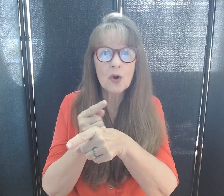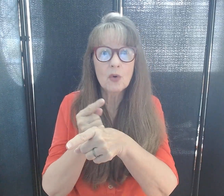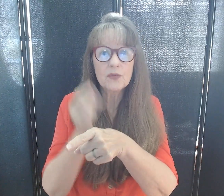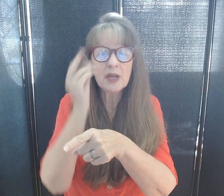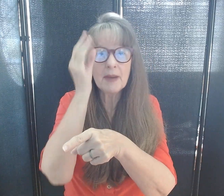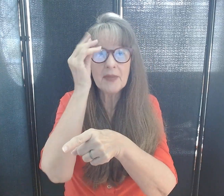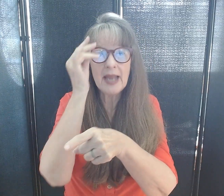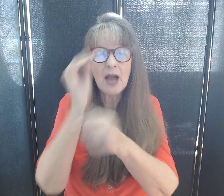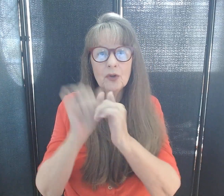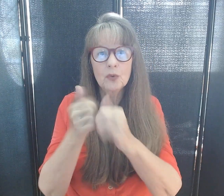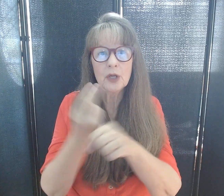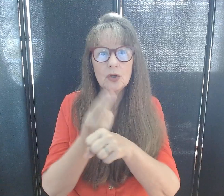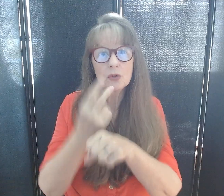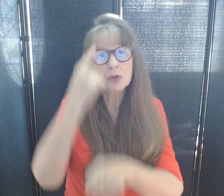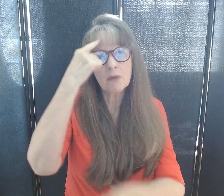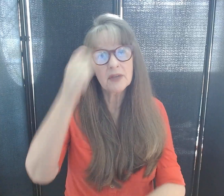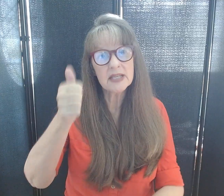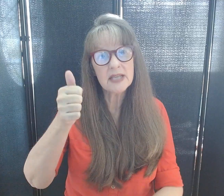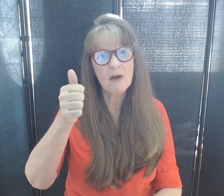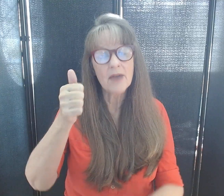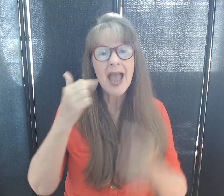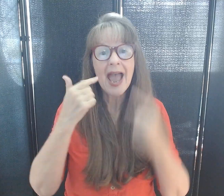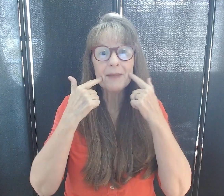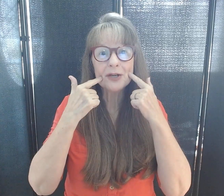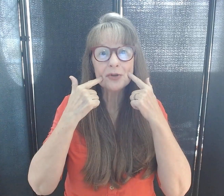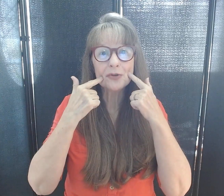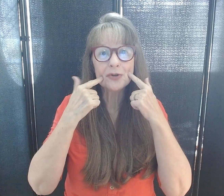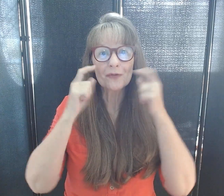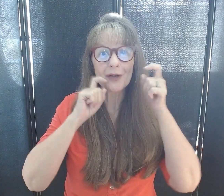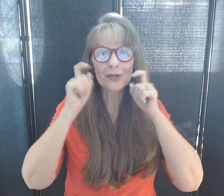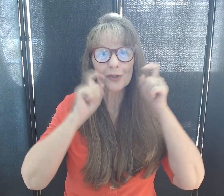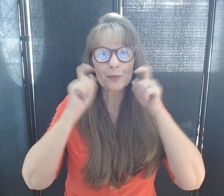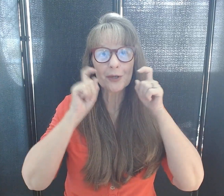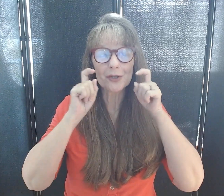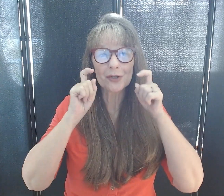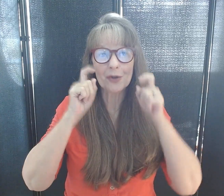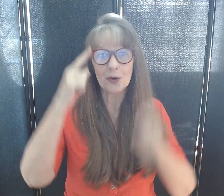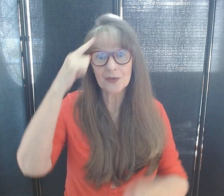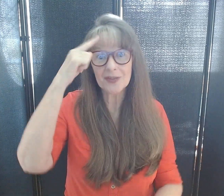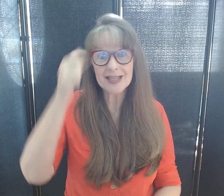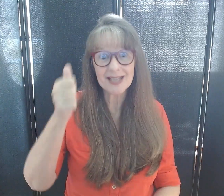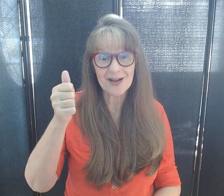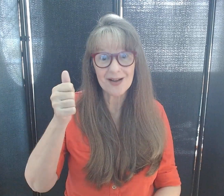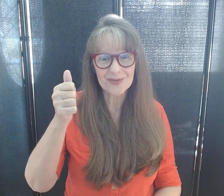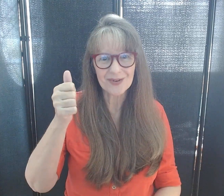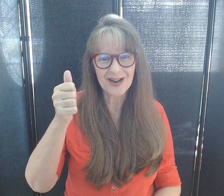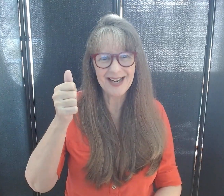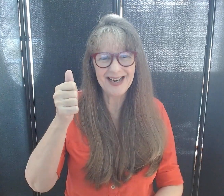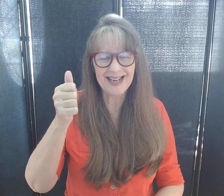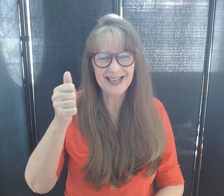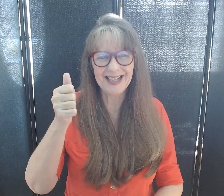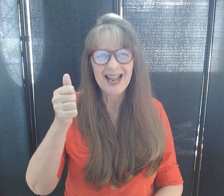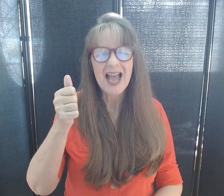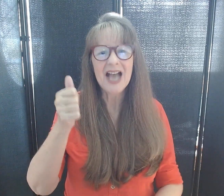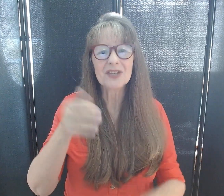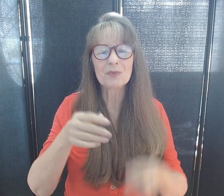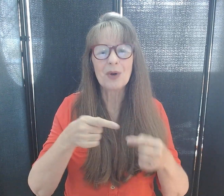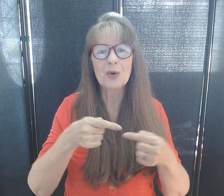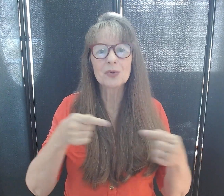think about that, how you can use, oh, think self, and make sure that your facial expressions are think self, right? As opposed